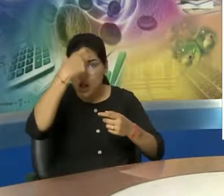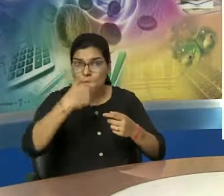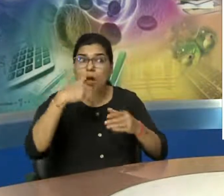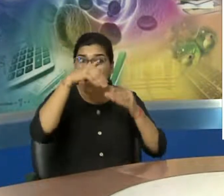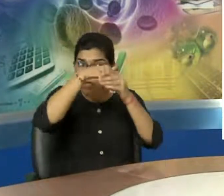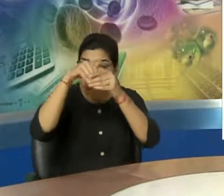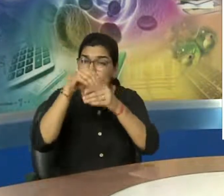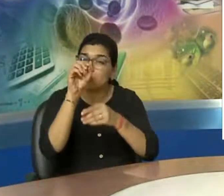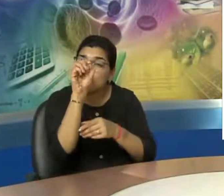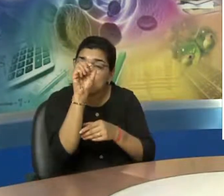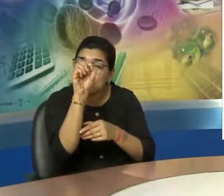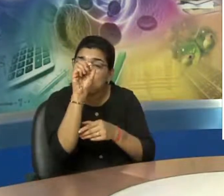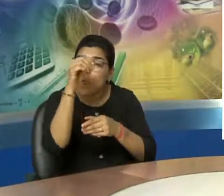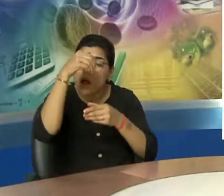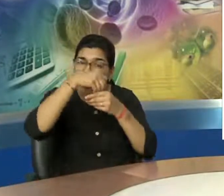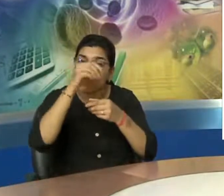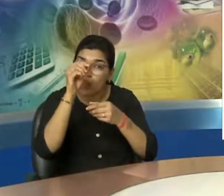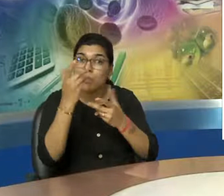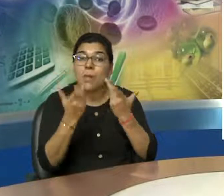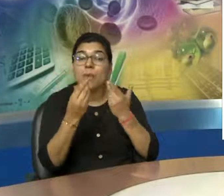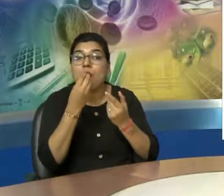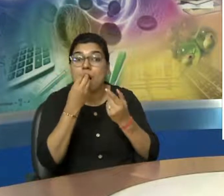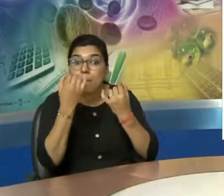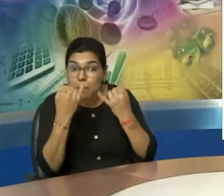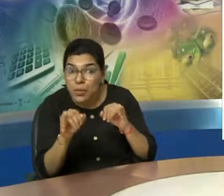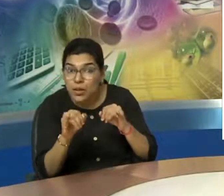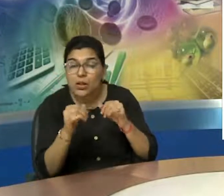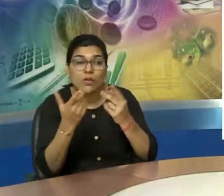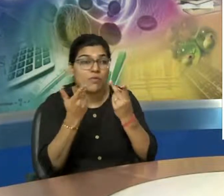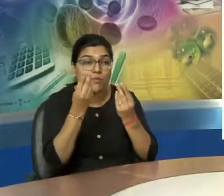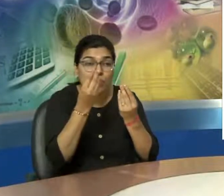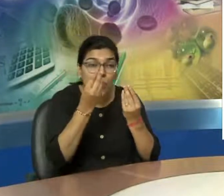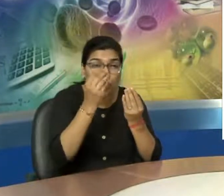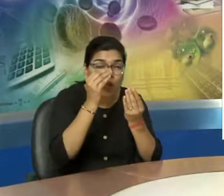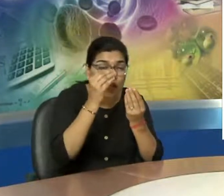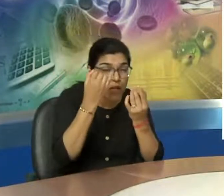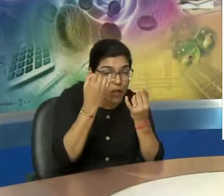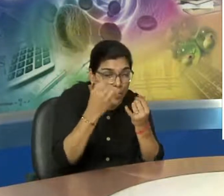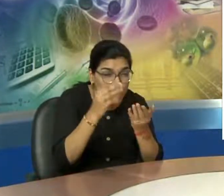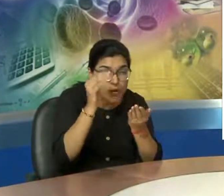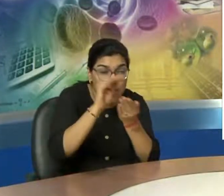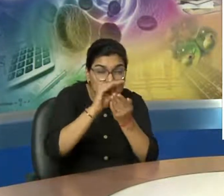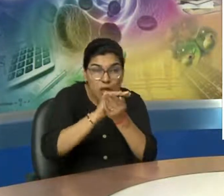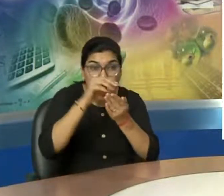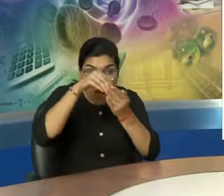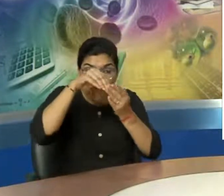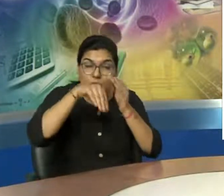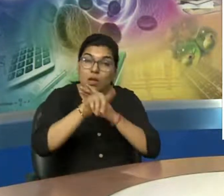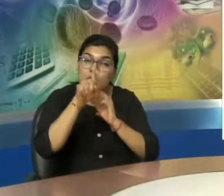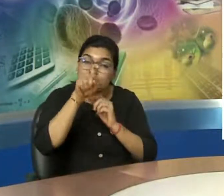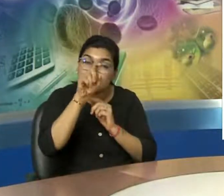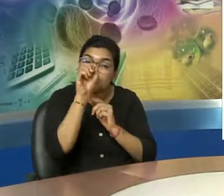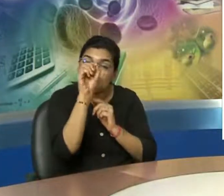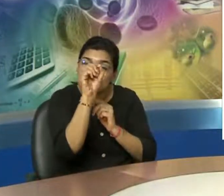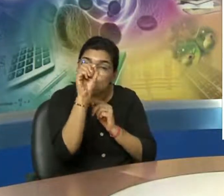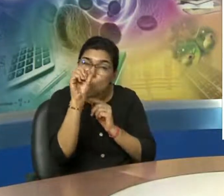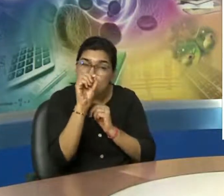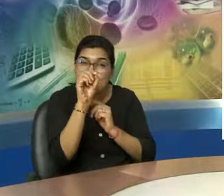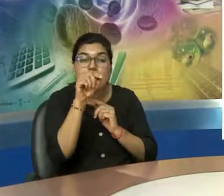And their physical structure is just like this picture image that you can see. So there are